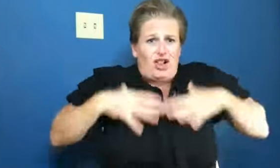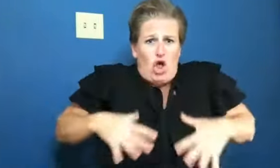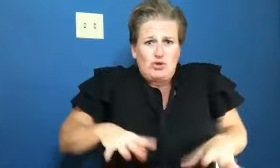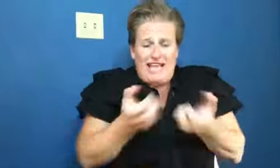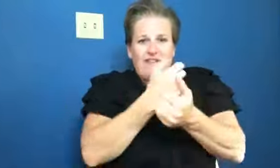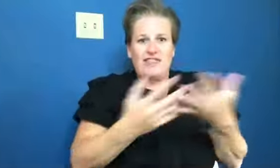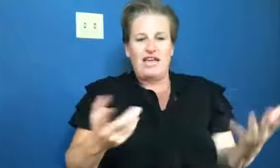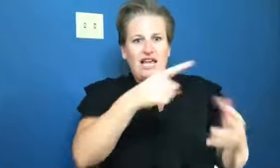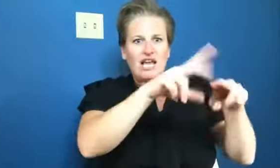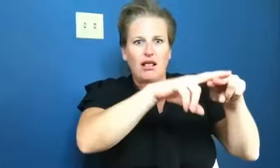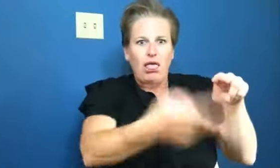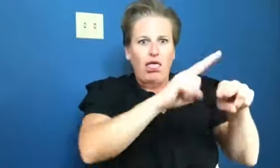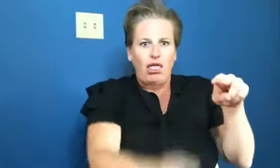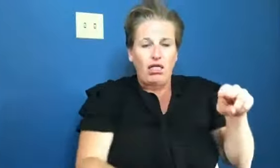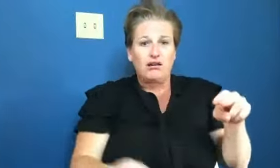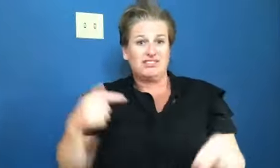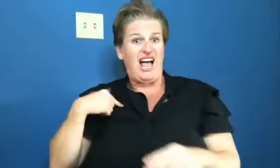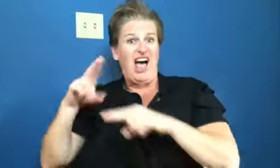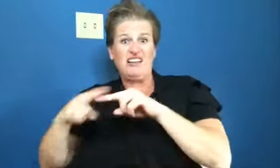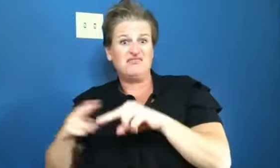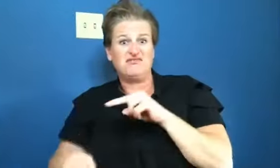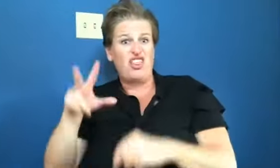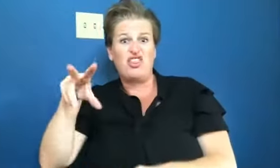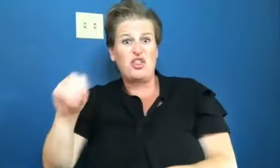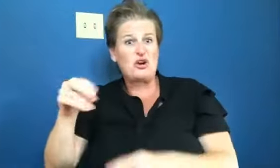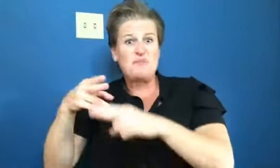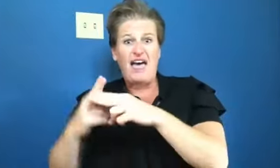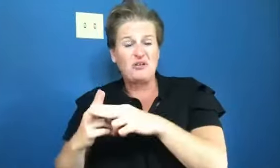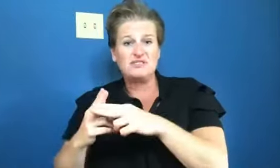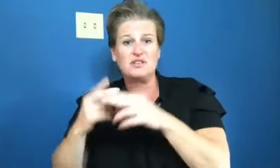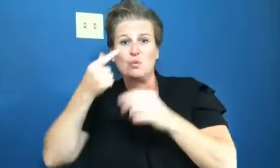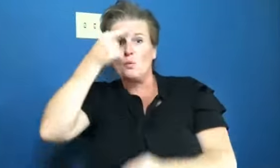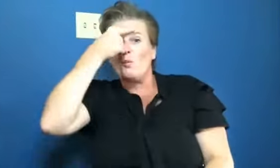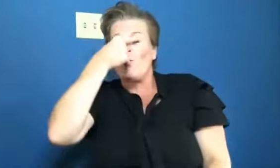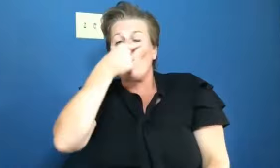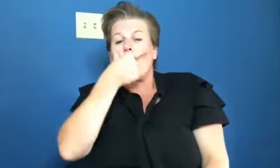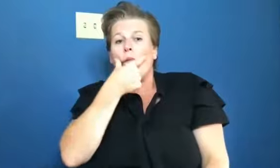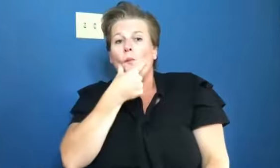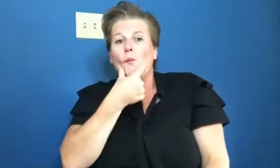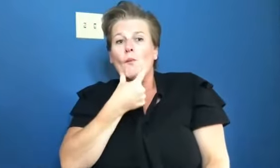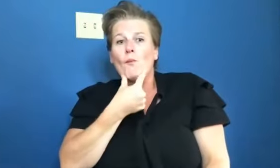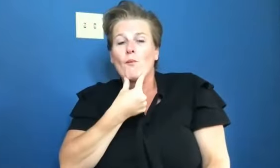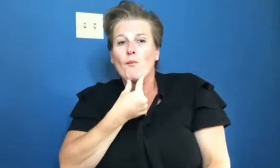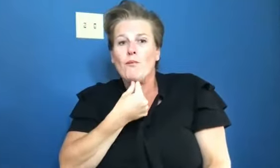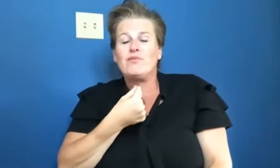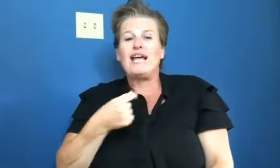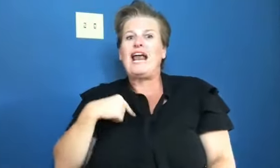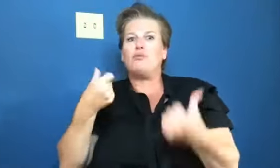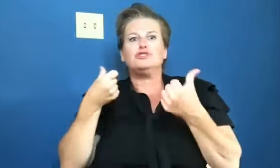pounds myself. I had no flesh in my face anymore to speak of. And basically, I was rowing his boat so hard, mine was sinking. Now, what was